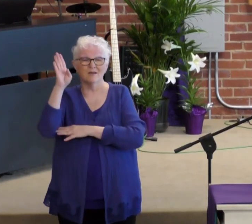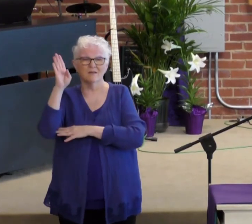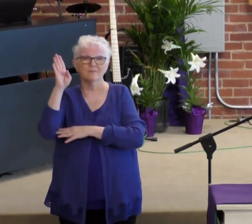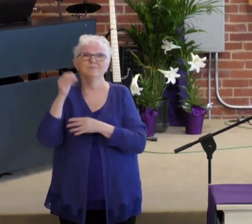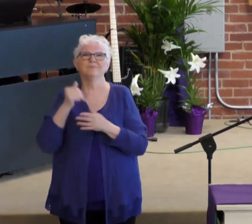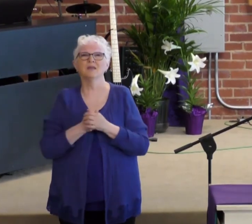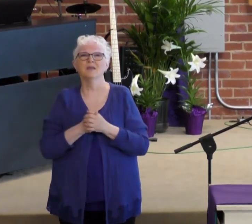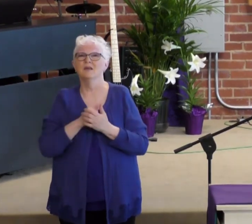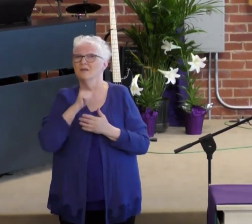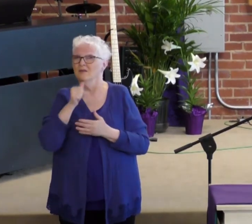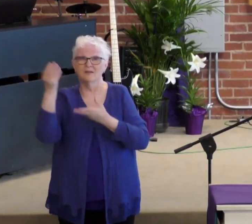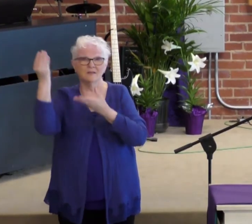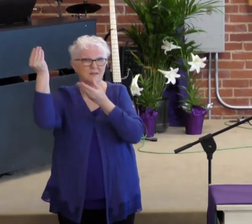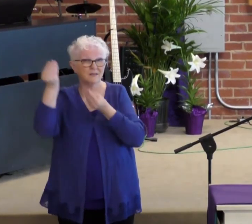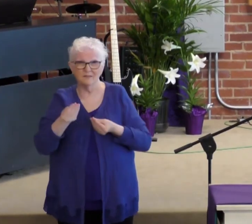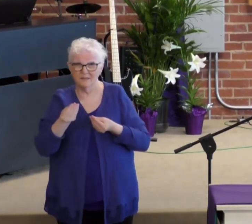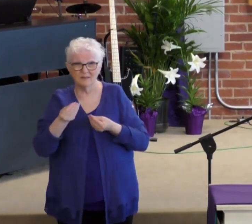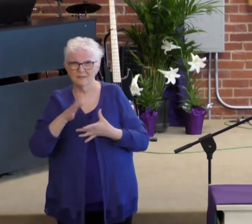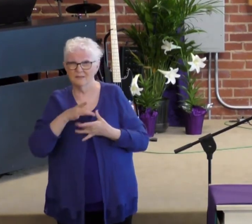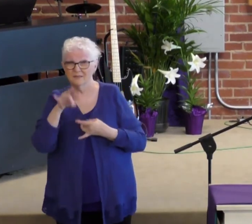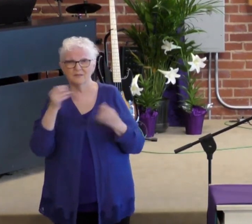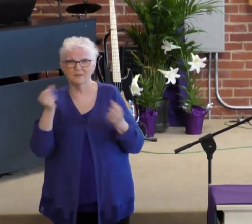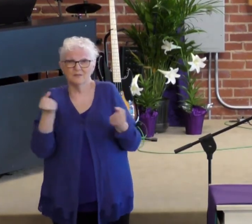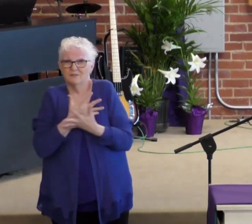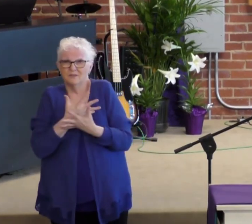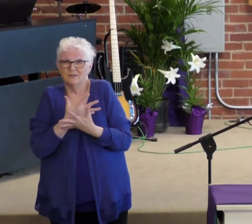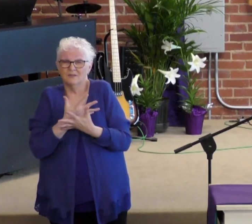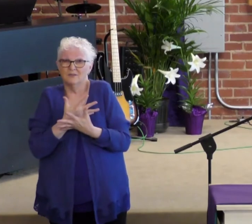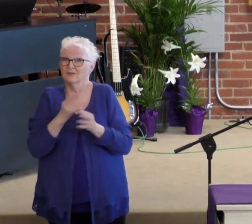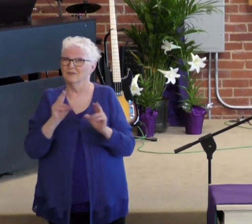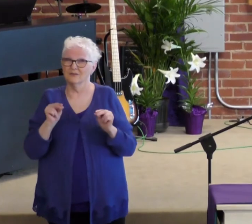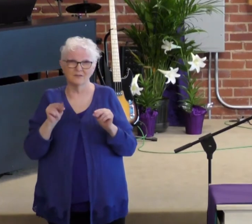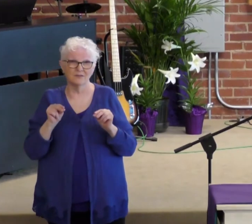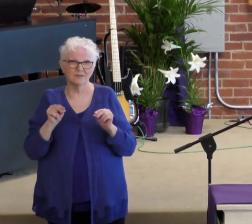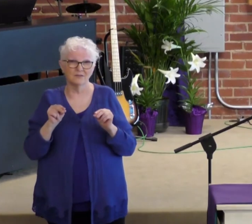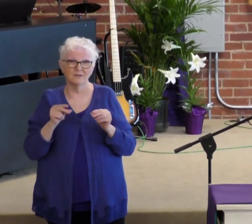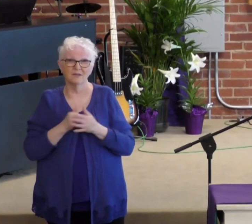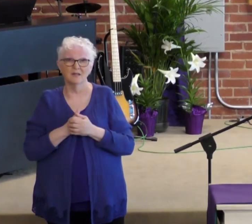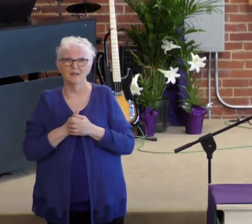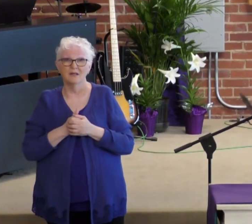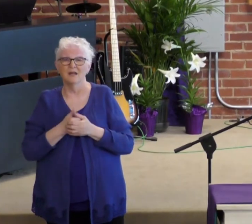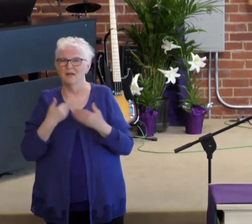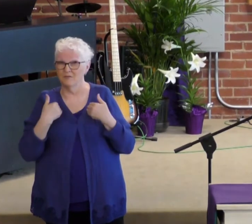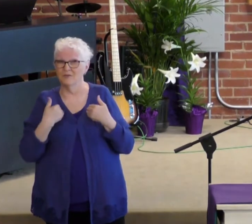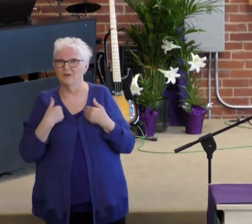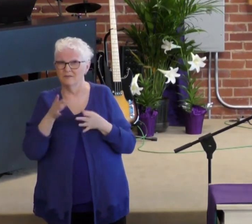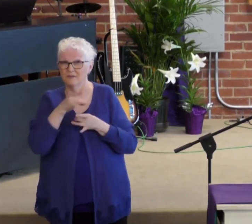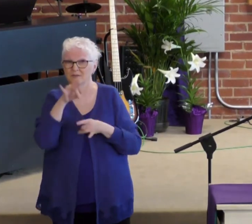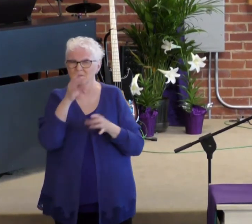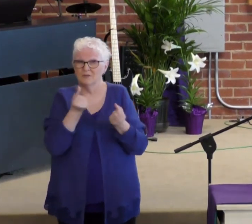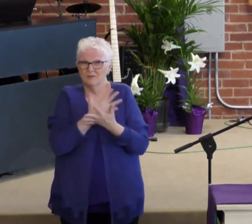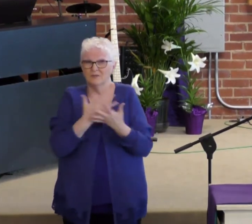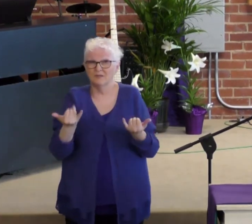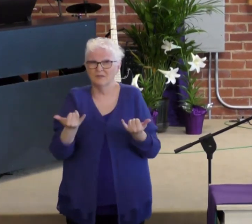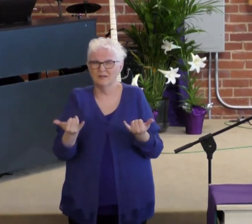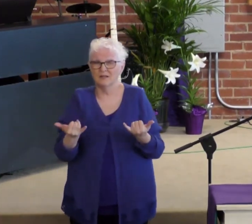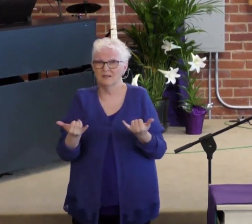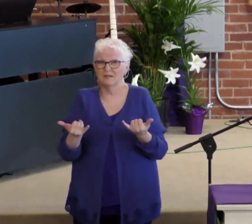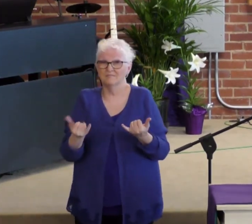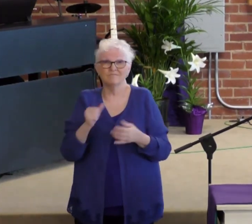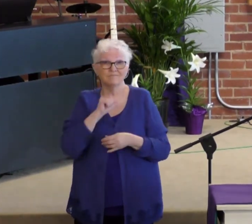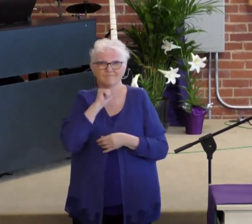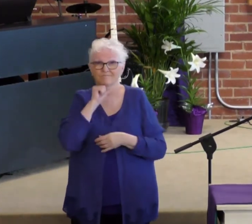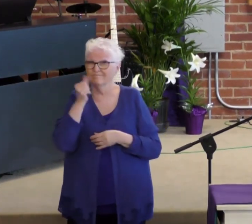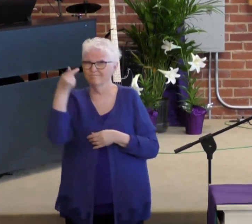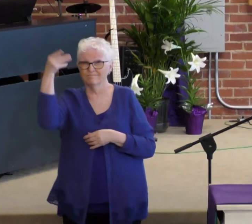says, God has not given us the spirit of fear. If you have a spirit of fear today, that is not